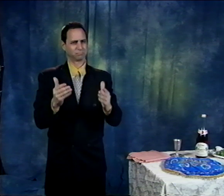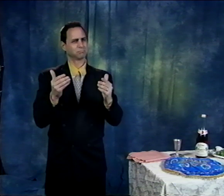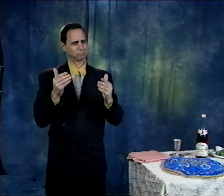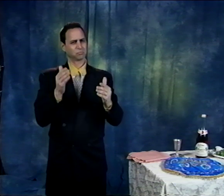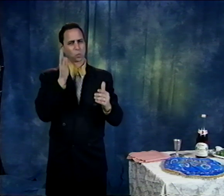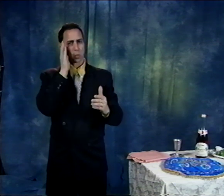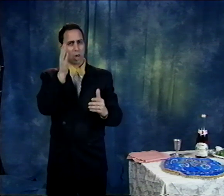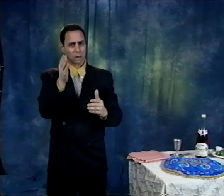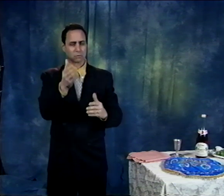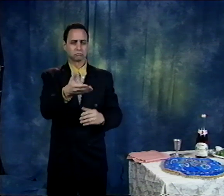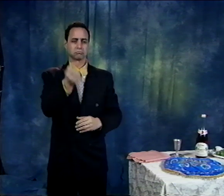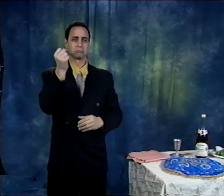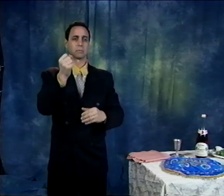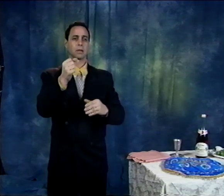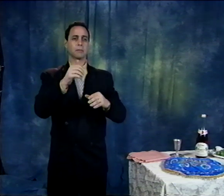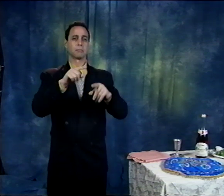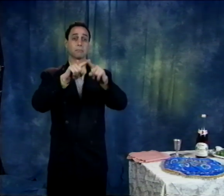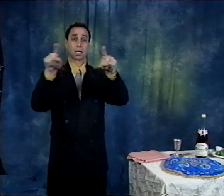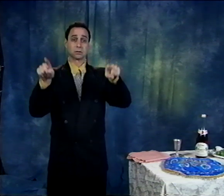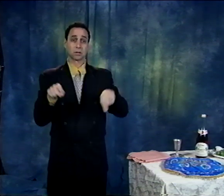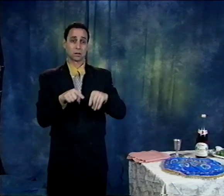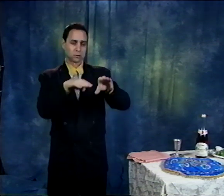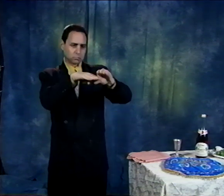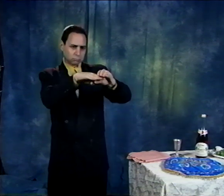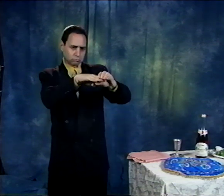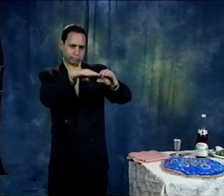the leader is going to take the matzah